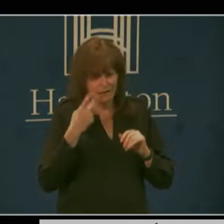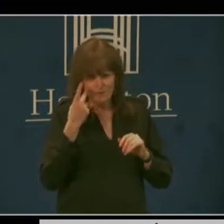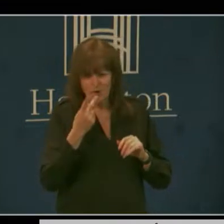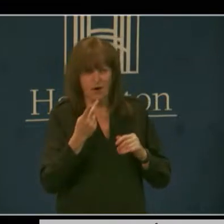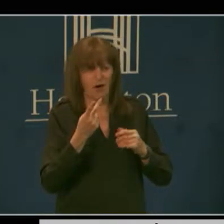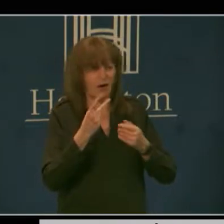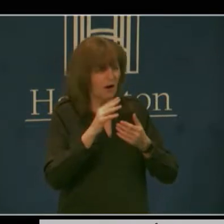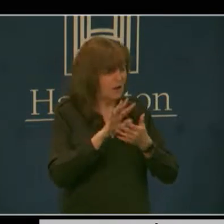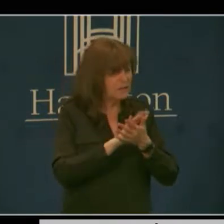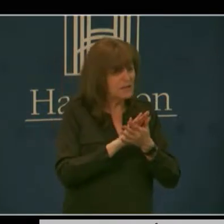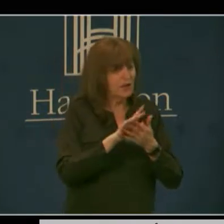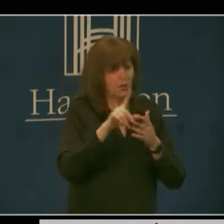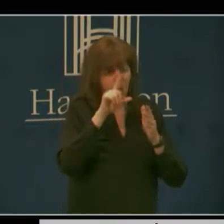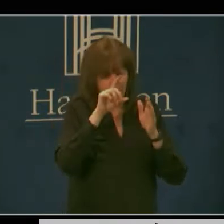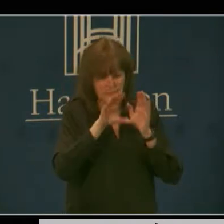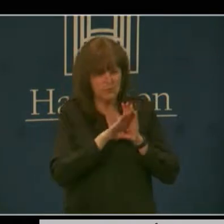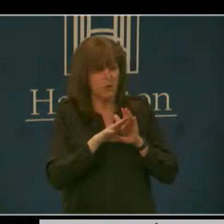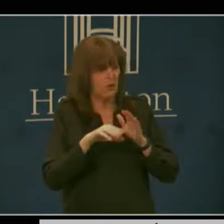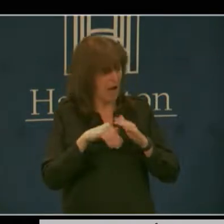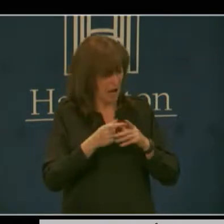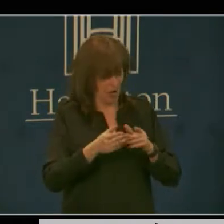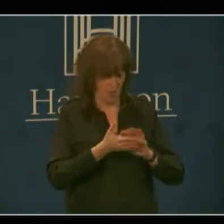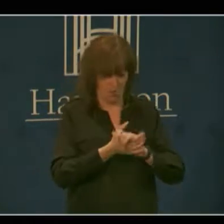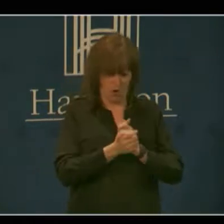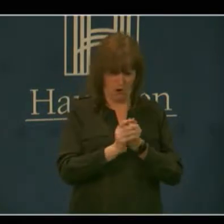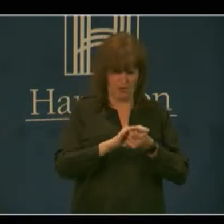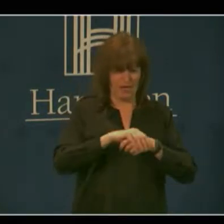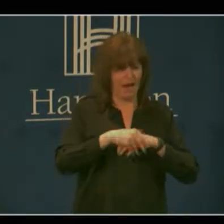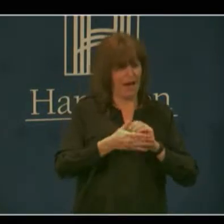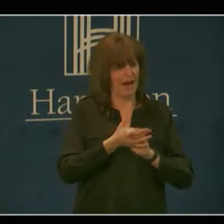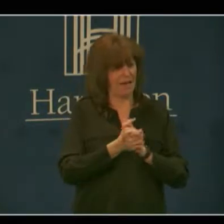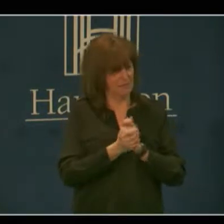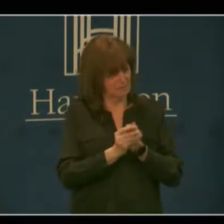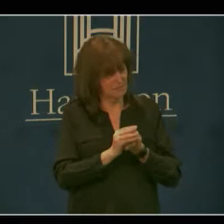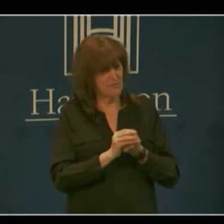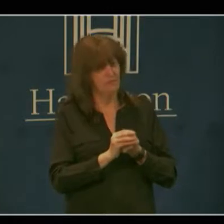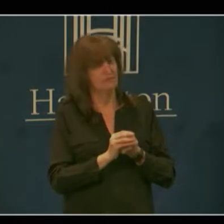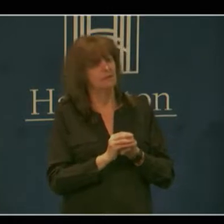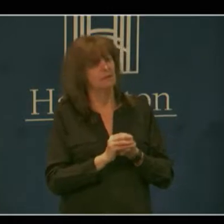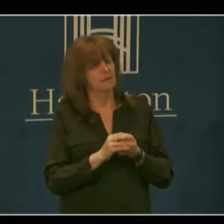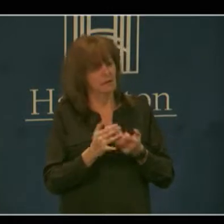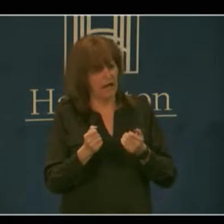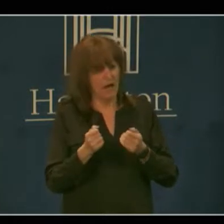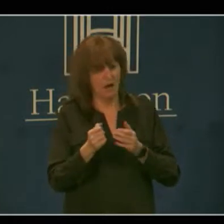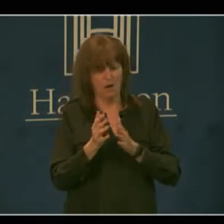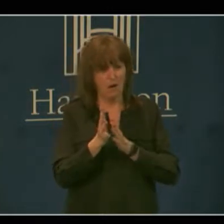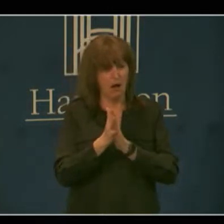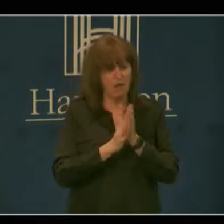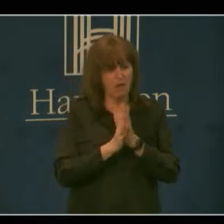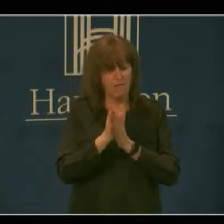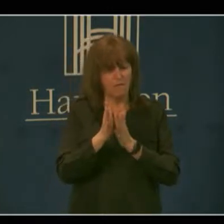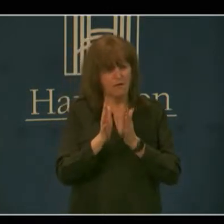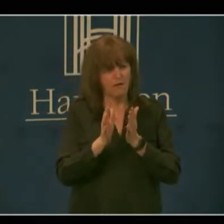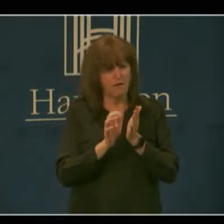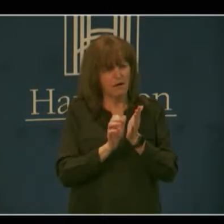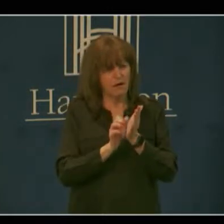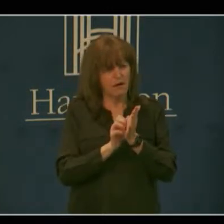Narendra Nan actually put something out. Are there proper techniques on how to take off your gloves and how to take off your masks?